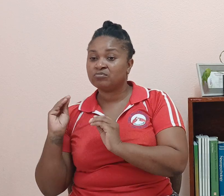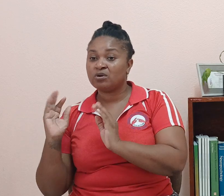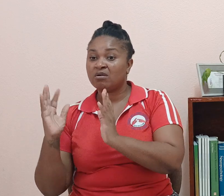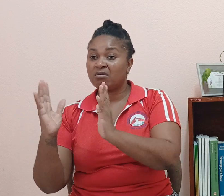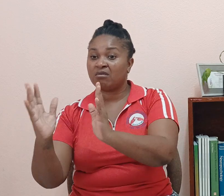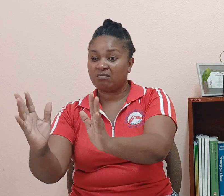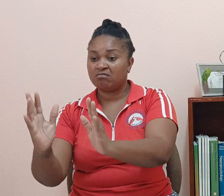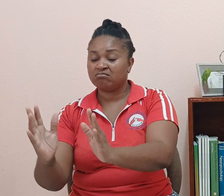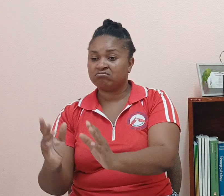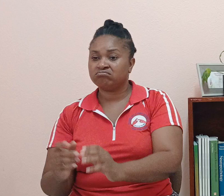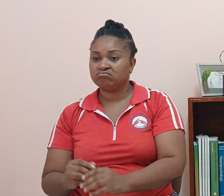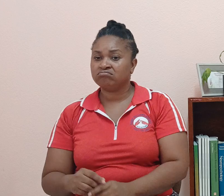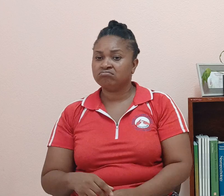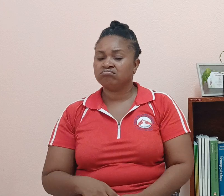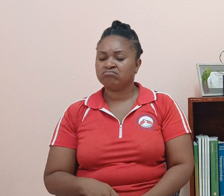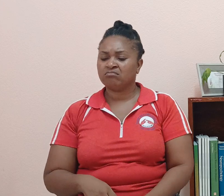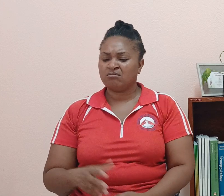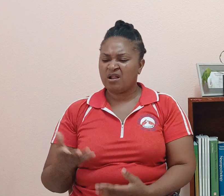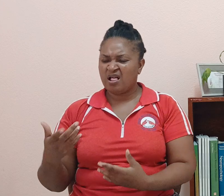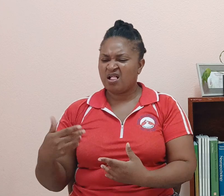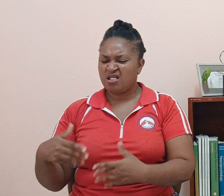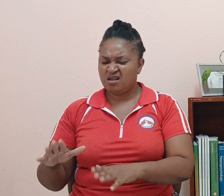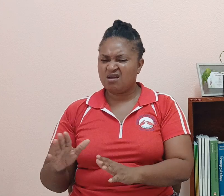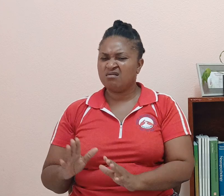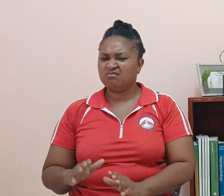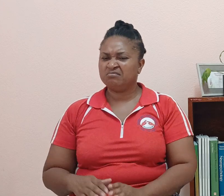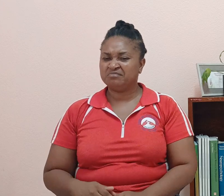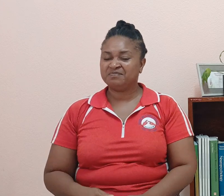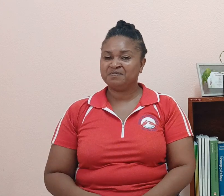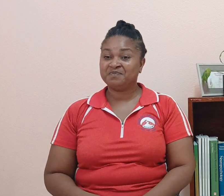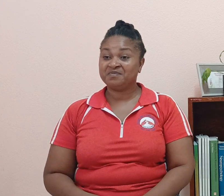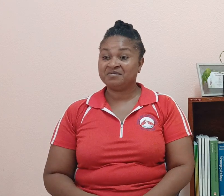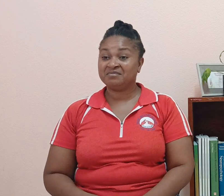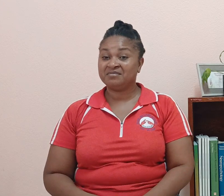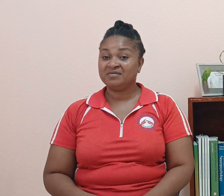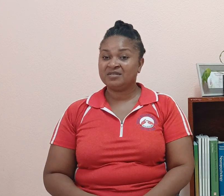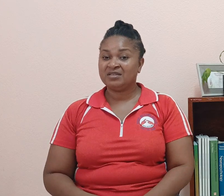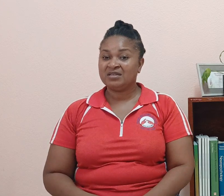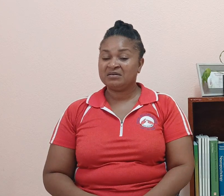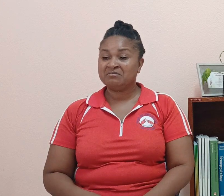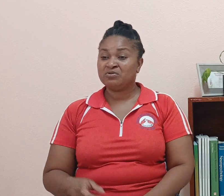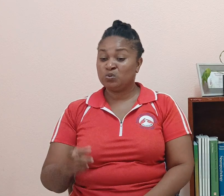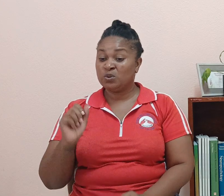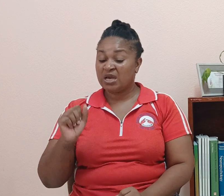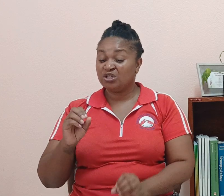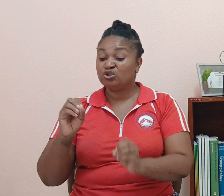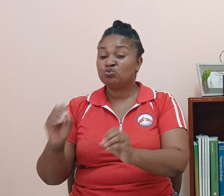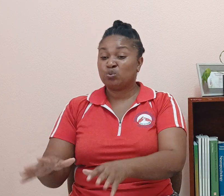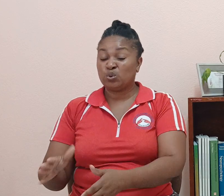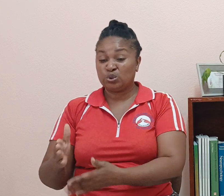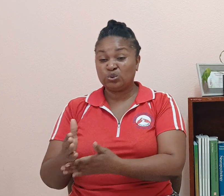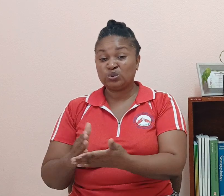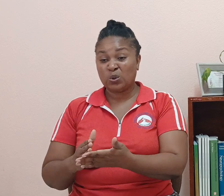and he told them that they should even purposely throw some down for her to pick up.